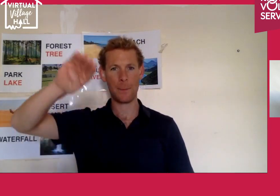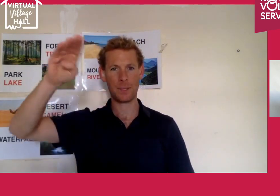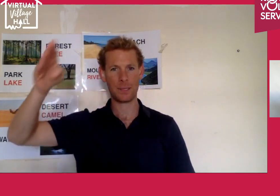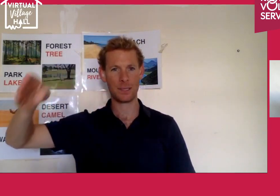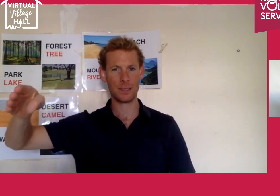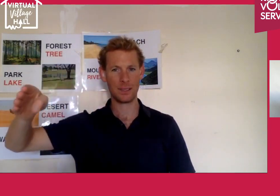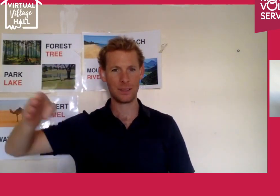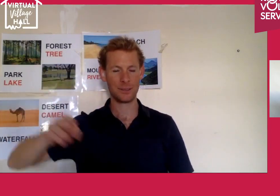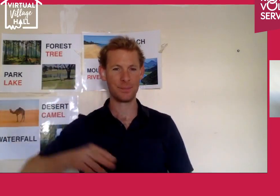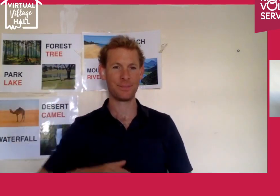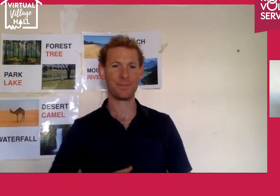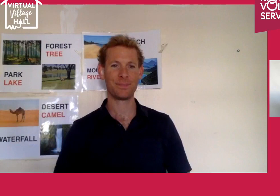Yeah, the two humps, camel.